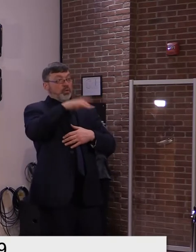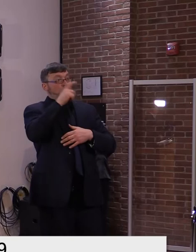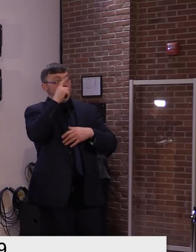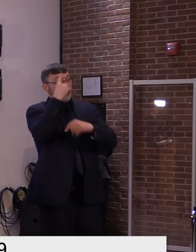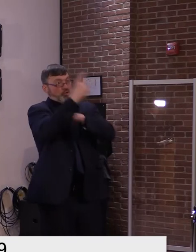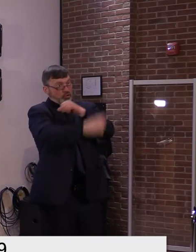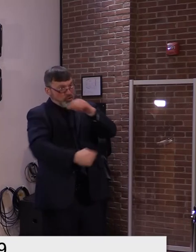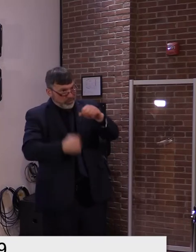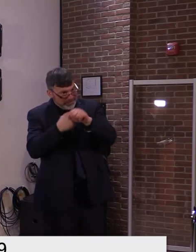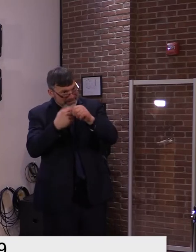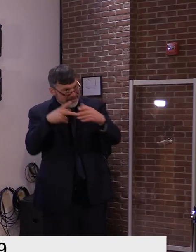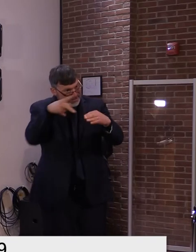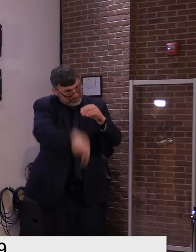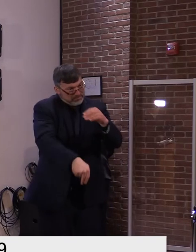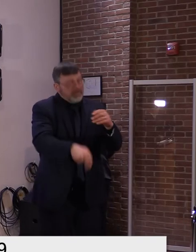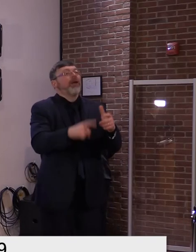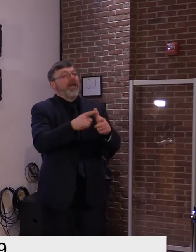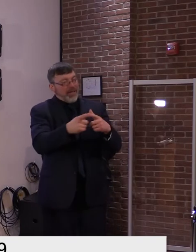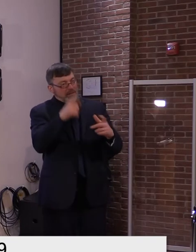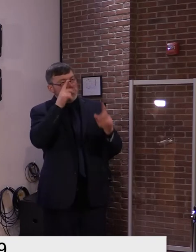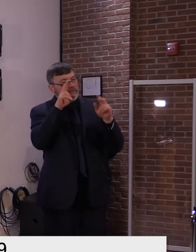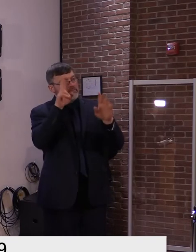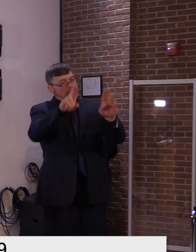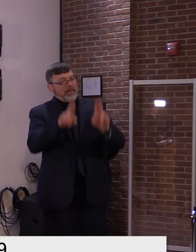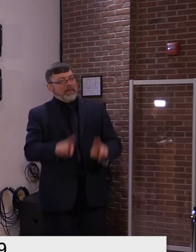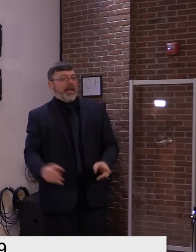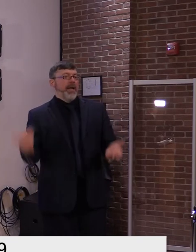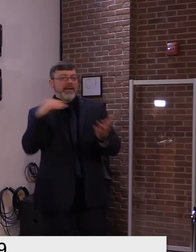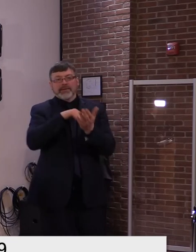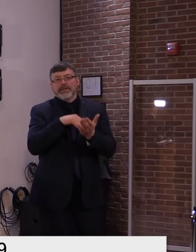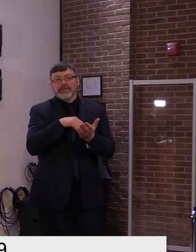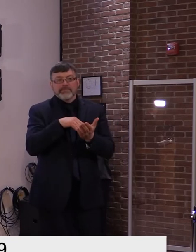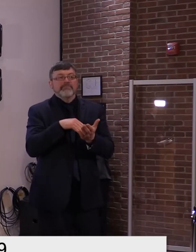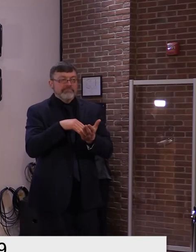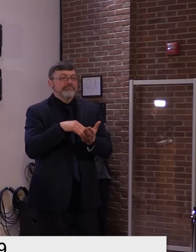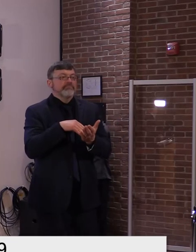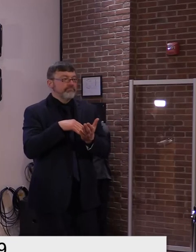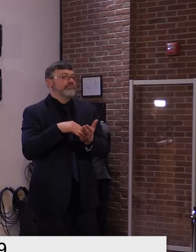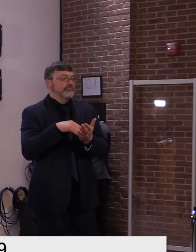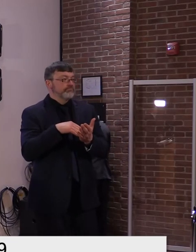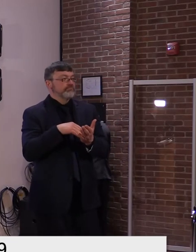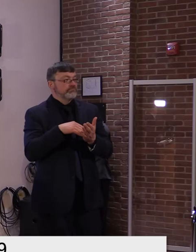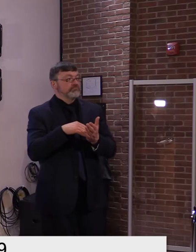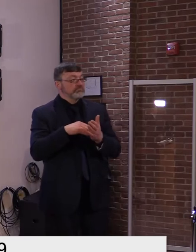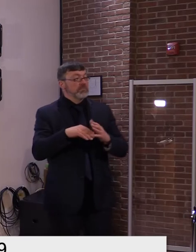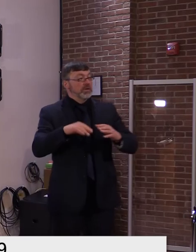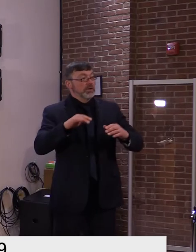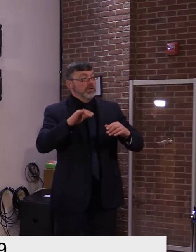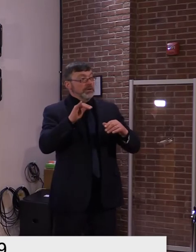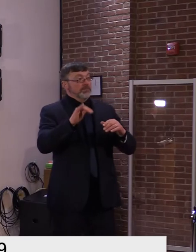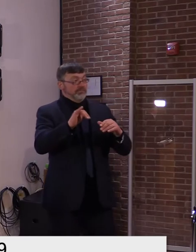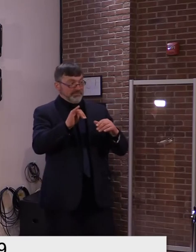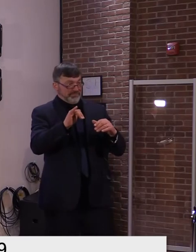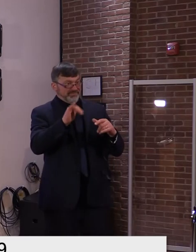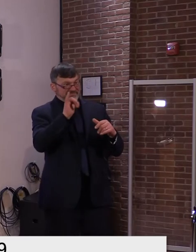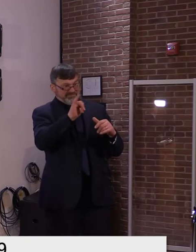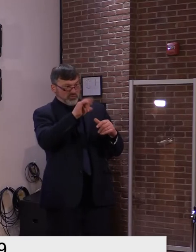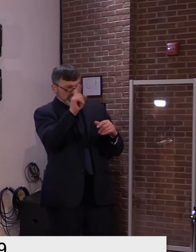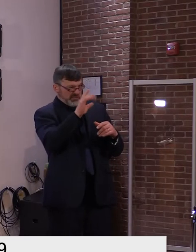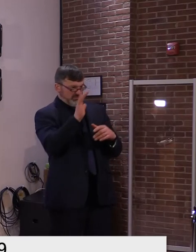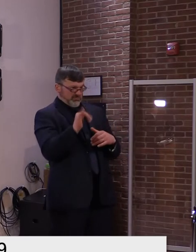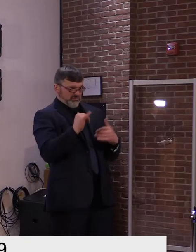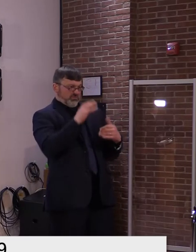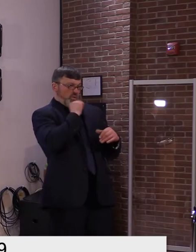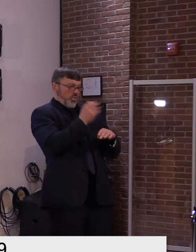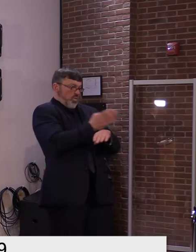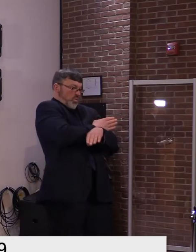mark. When their claim expires, they will receive a notification from the